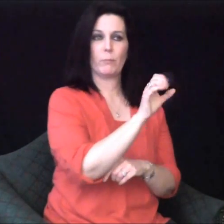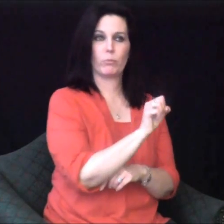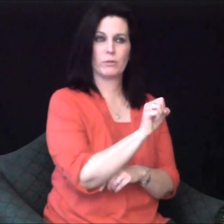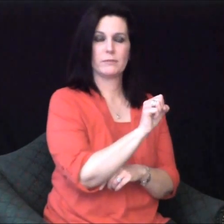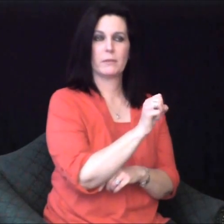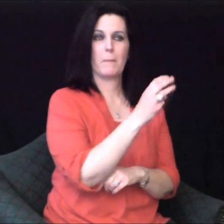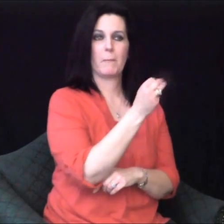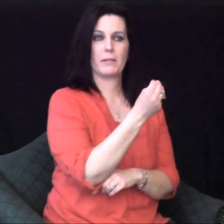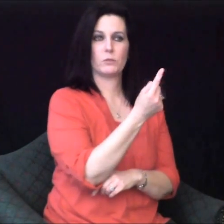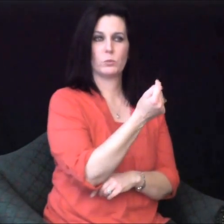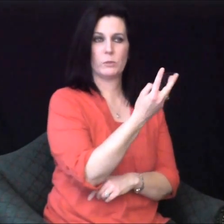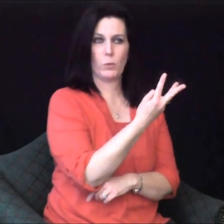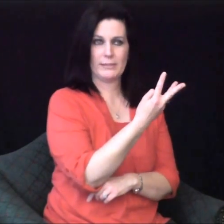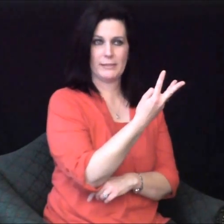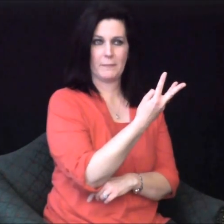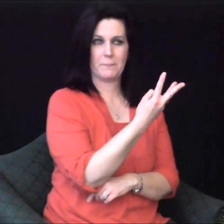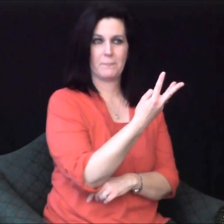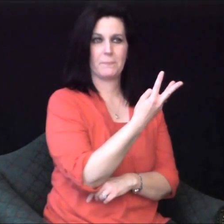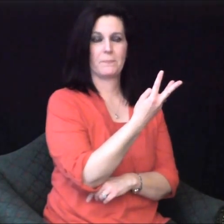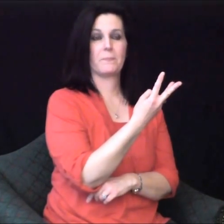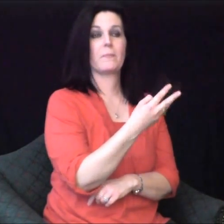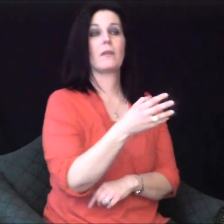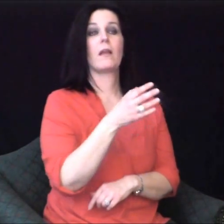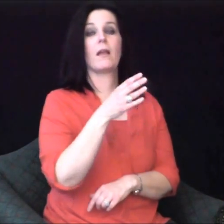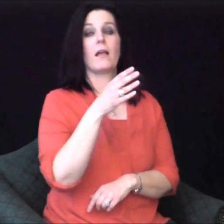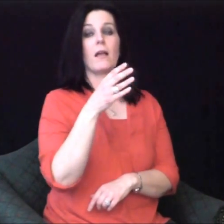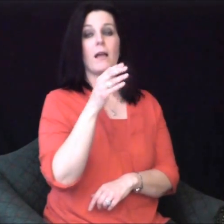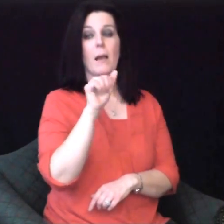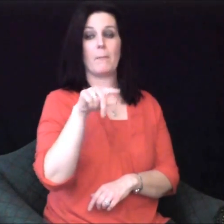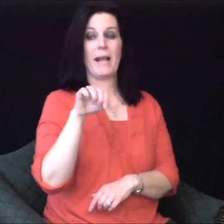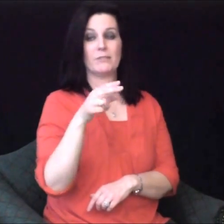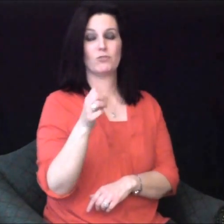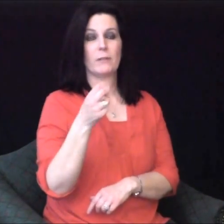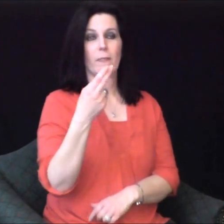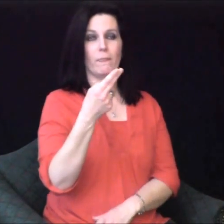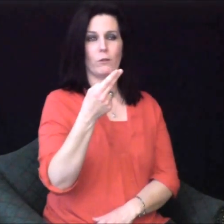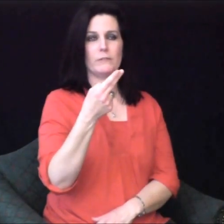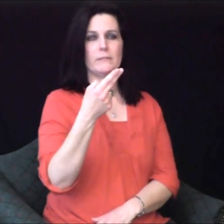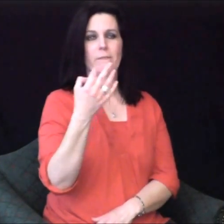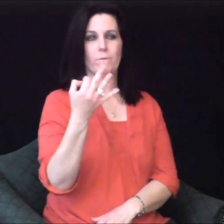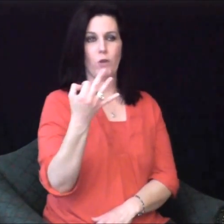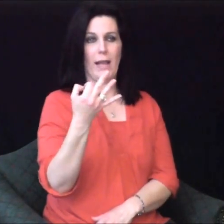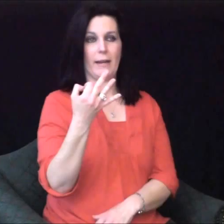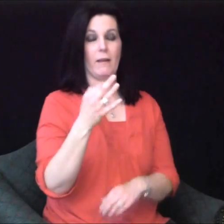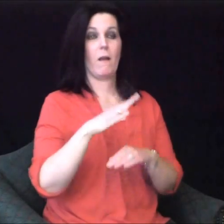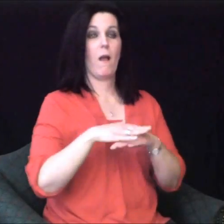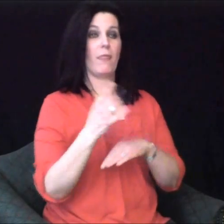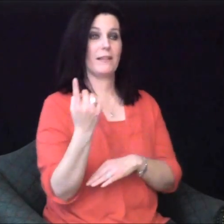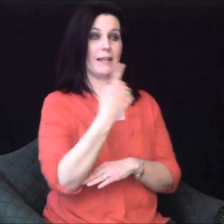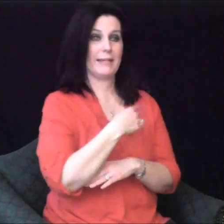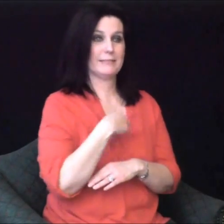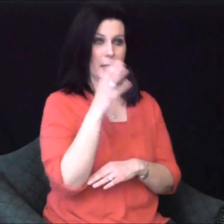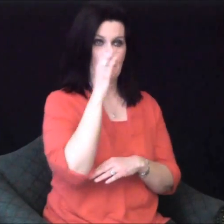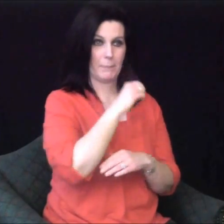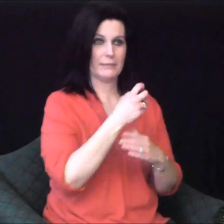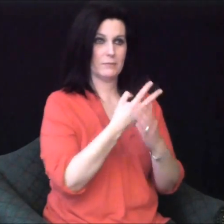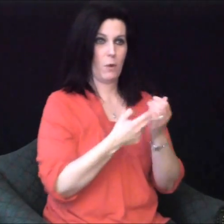went to Jane Brooks School Monday, Tuesday, Wednesday, Apache Thursday and Friday. On the days that I